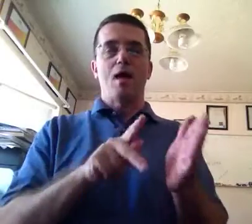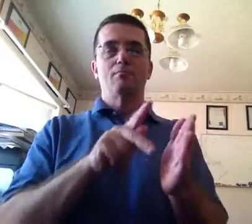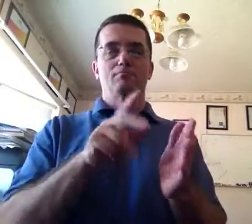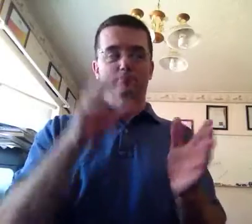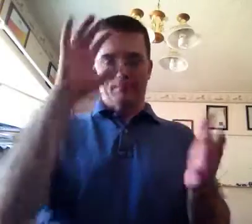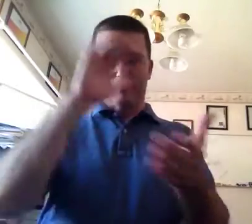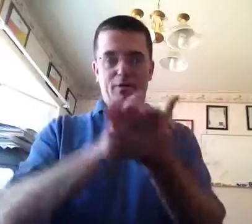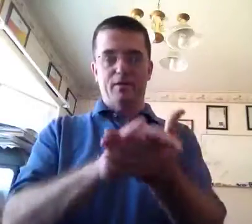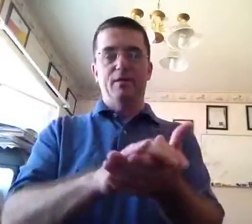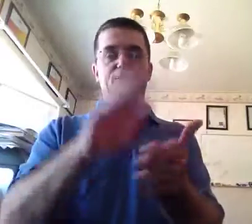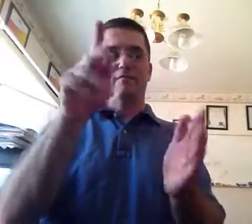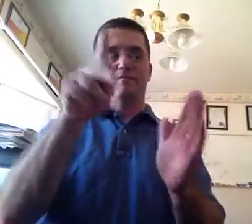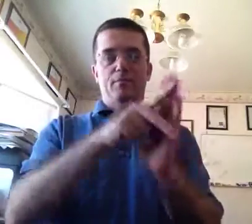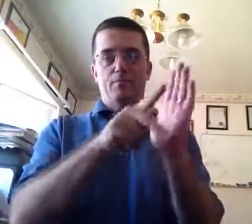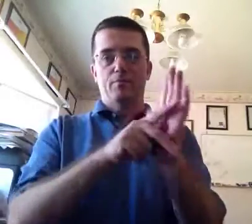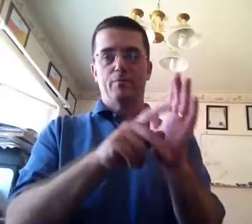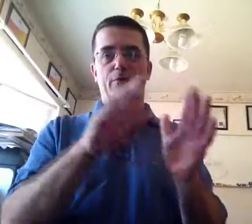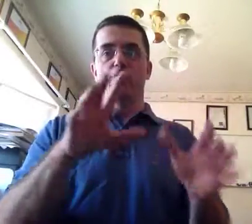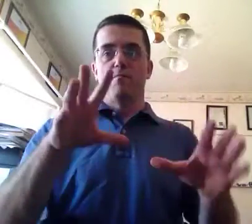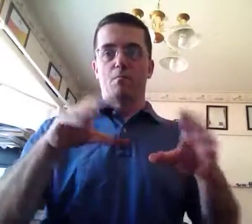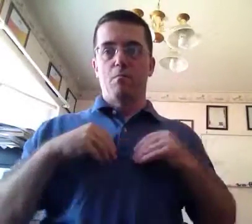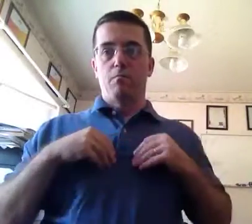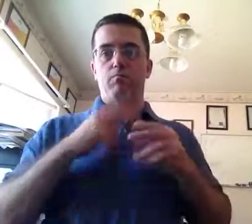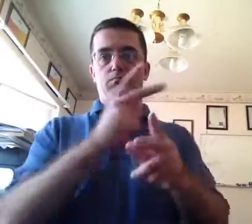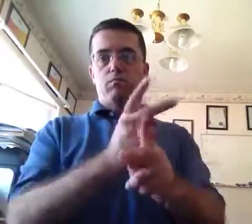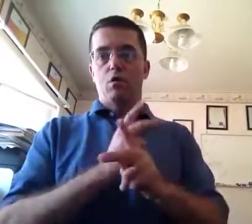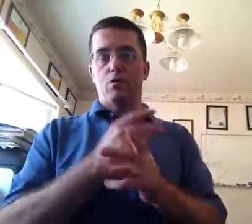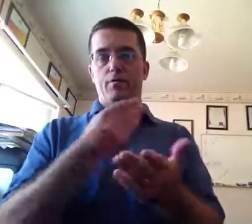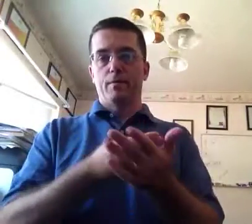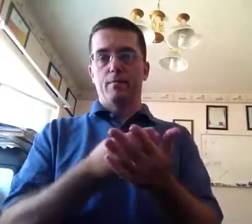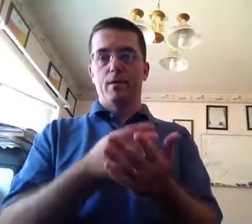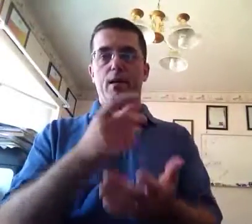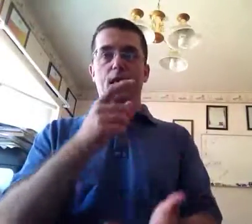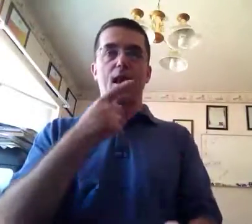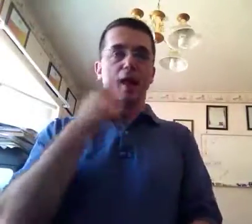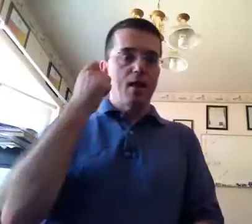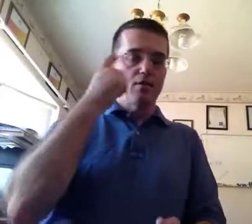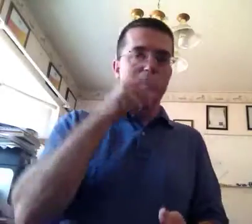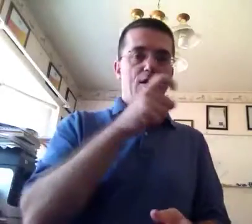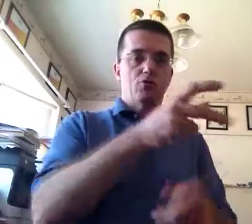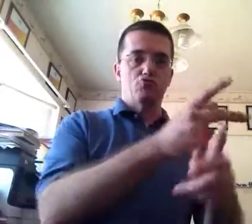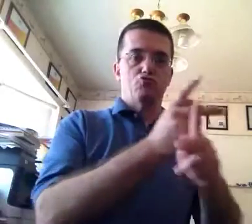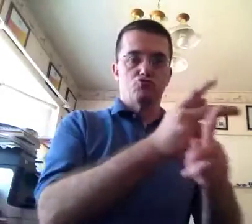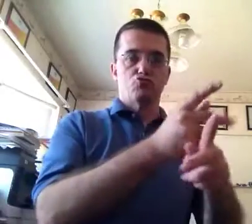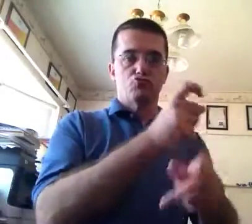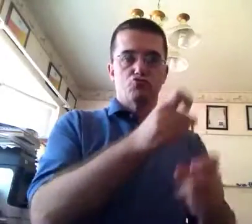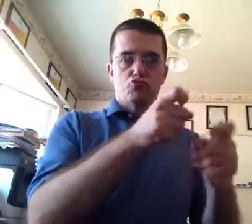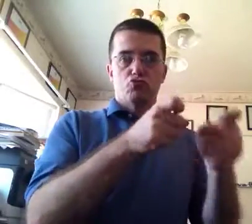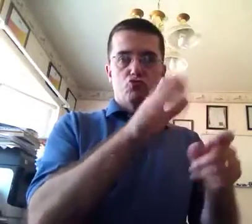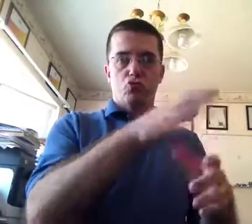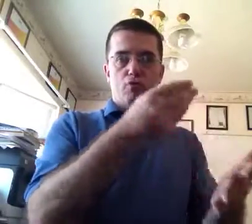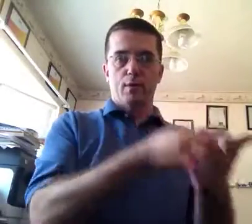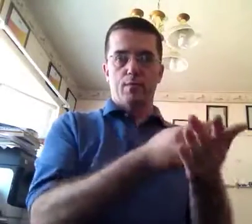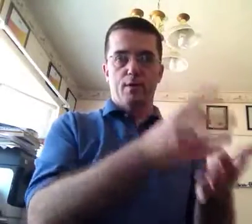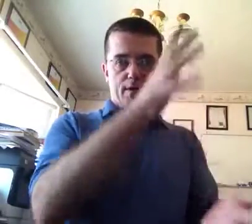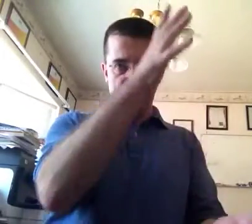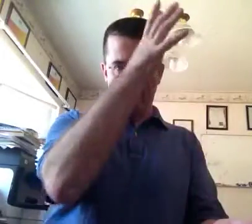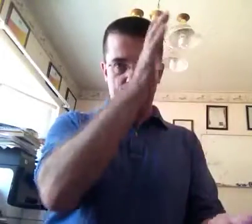parents, even though you're, in a sense, you're in control of that. And so the borrower is slave to the lender, but you're going to be slave to yourself because you're the power of attorney.